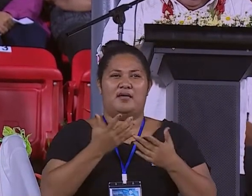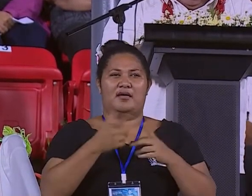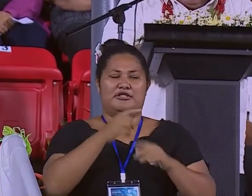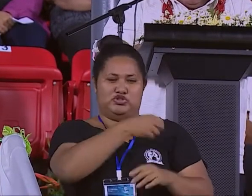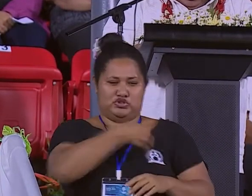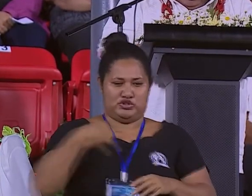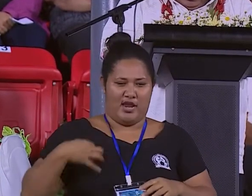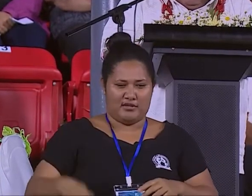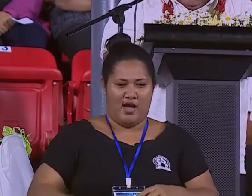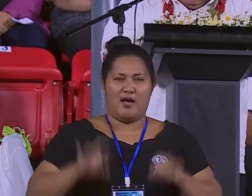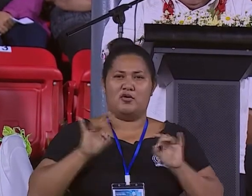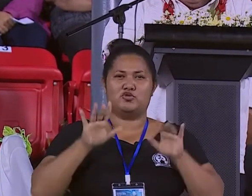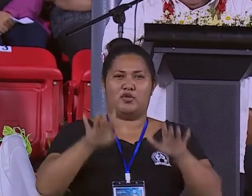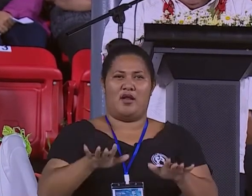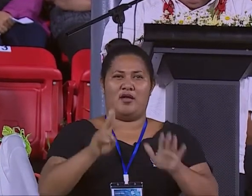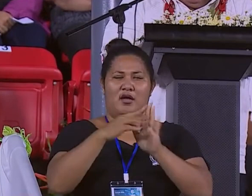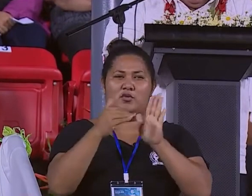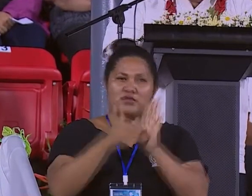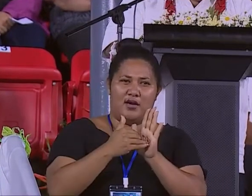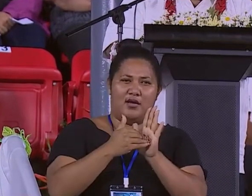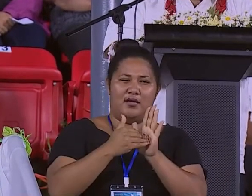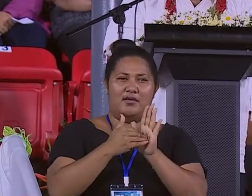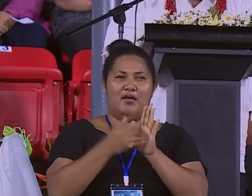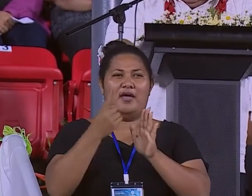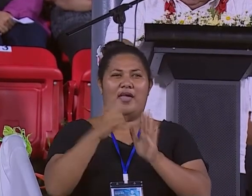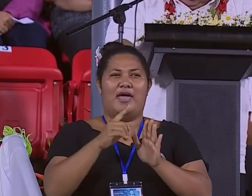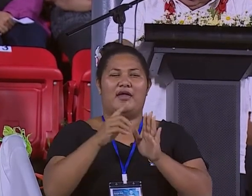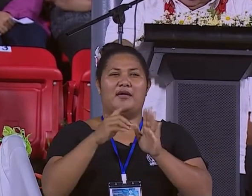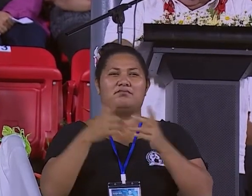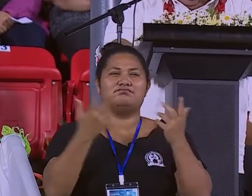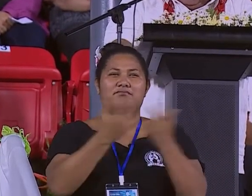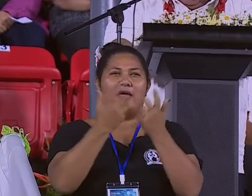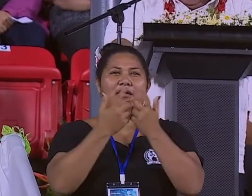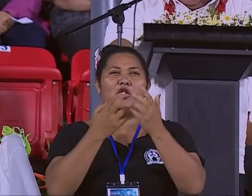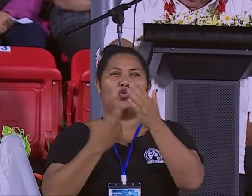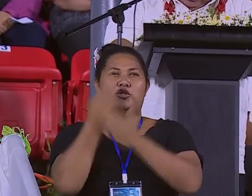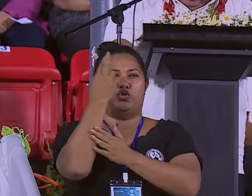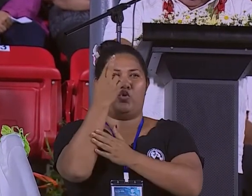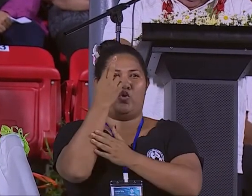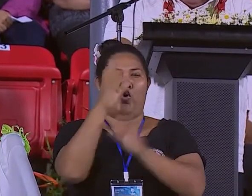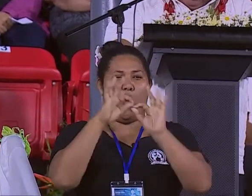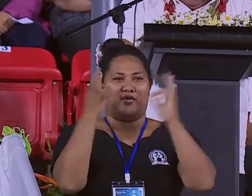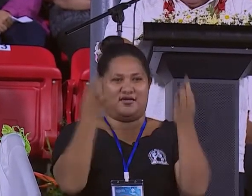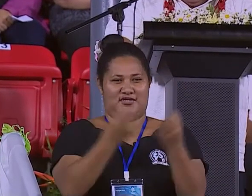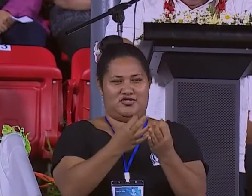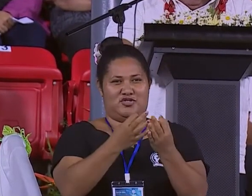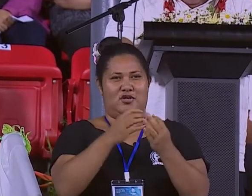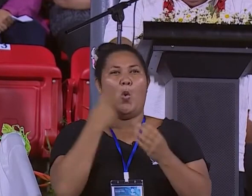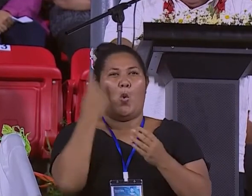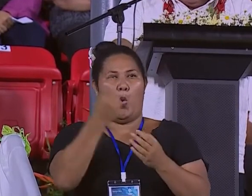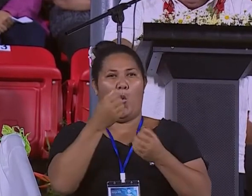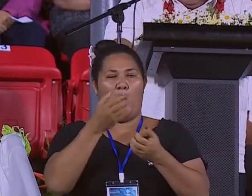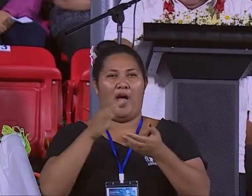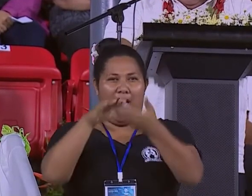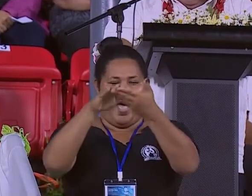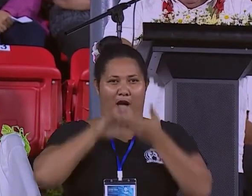such as China, Australia, New Zealand, and regional organizations